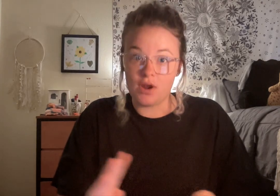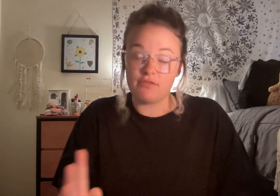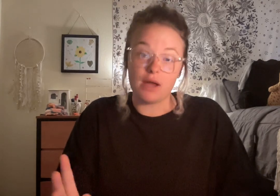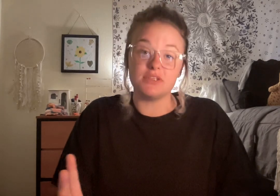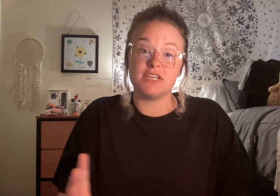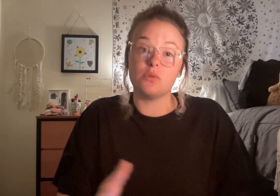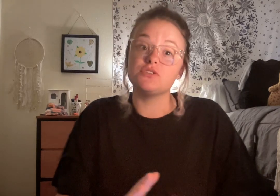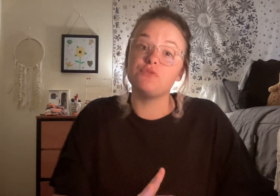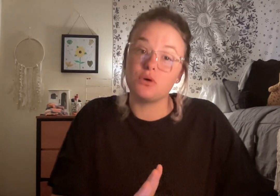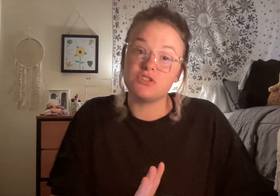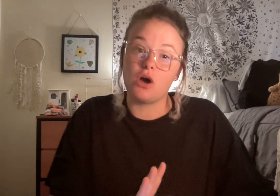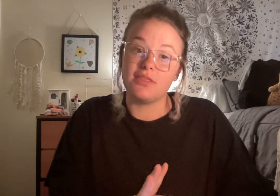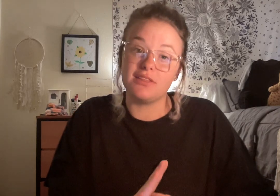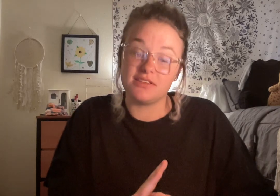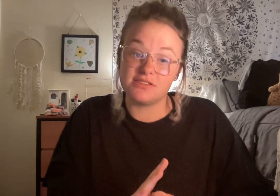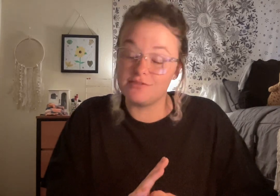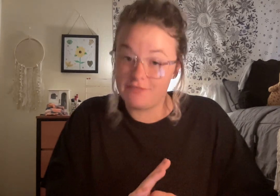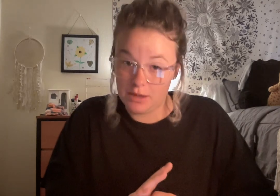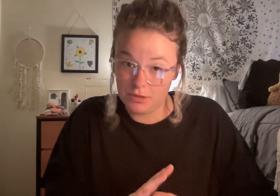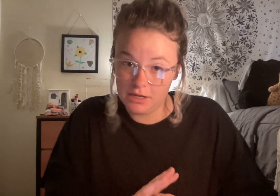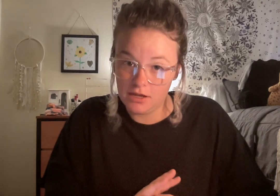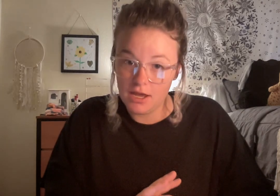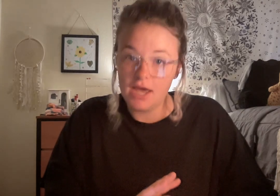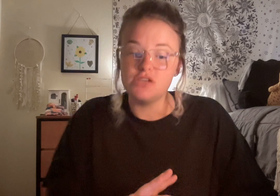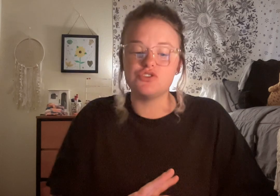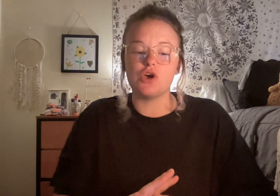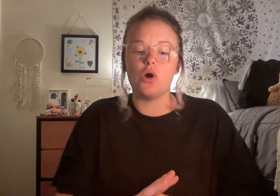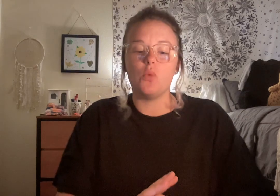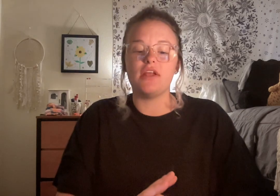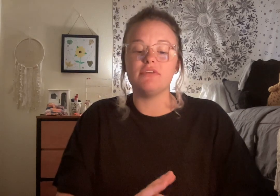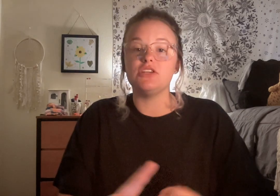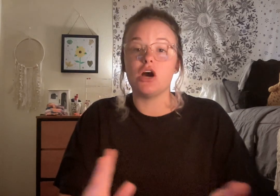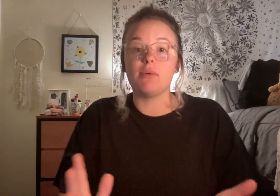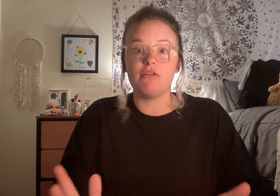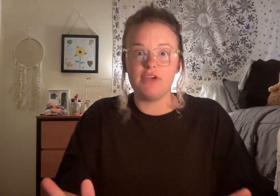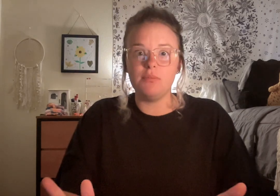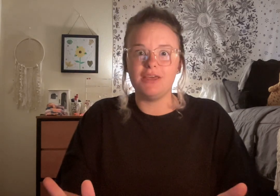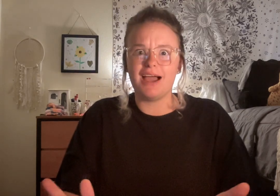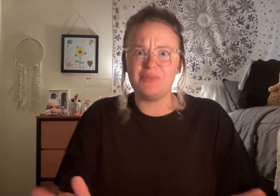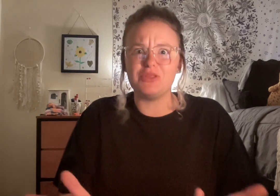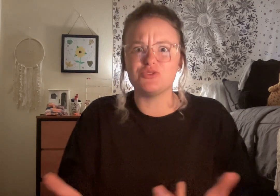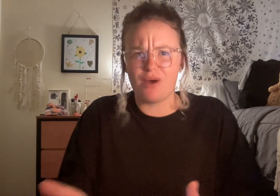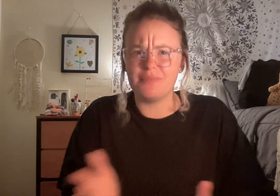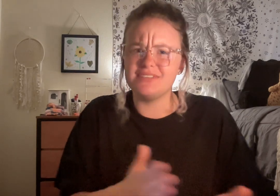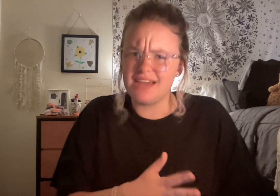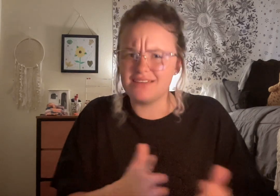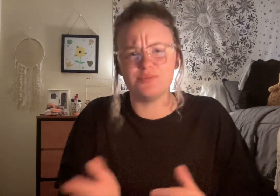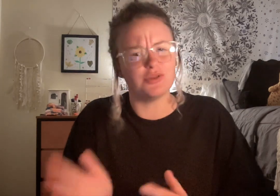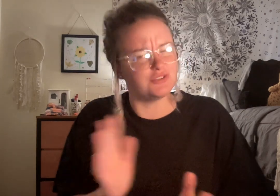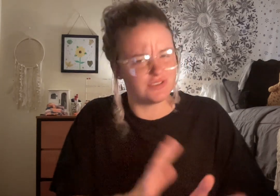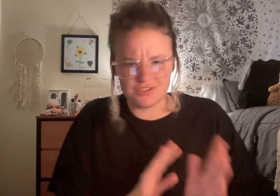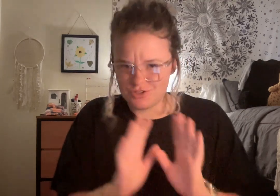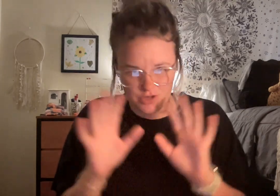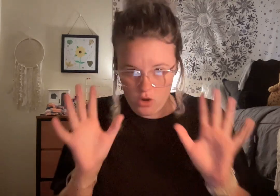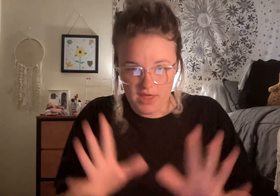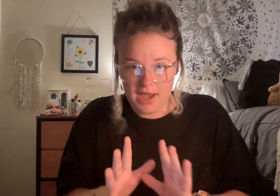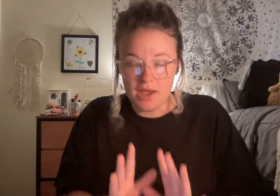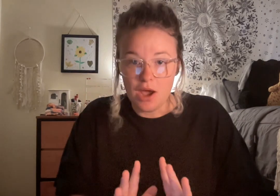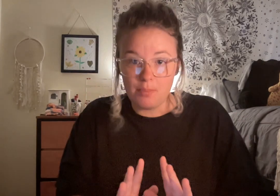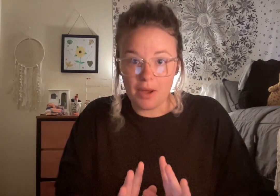whenever I was there was focused on the lessons of family. So whenever they taught about family, I mean, there's moms and dads and brothers and sisters and all that. But